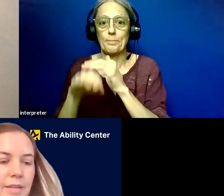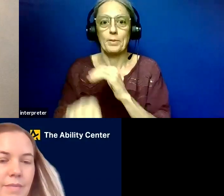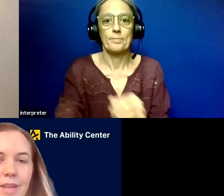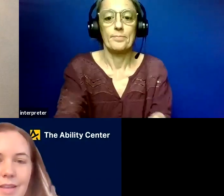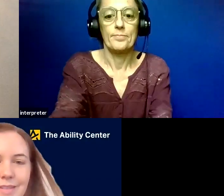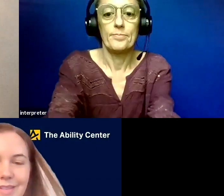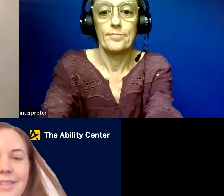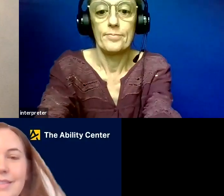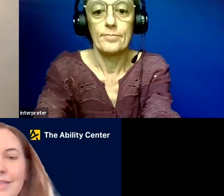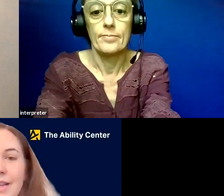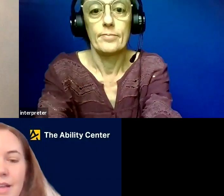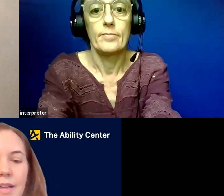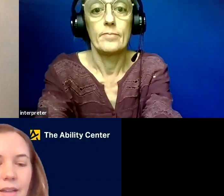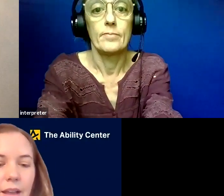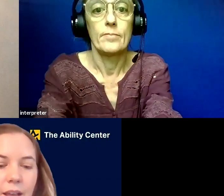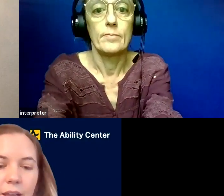Does that answer the question?